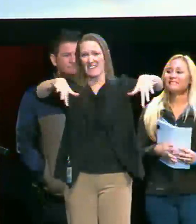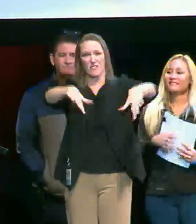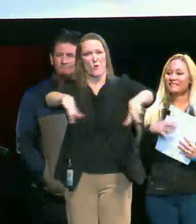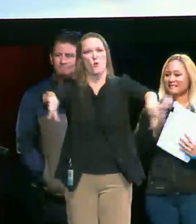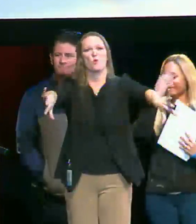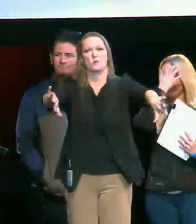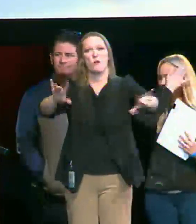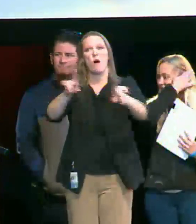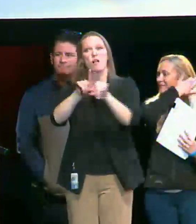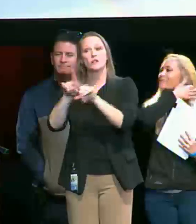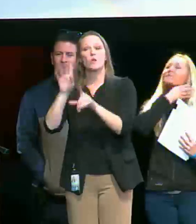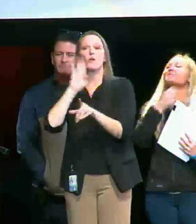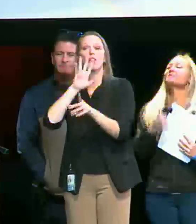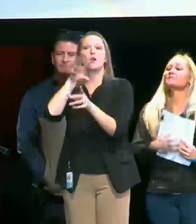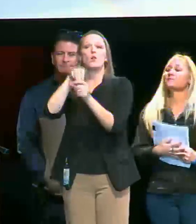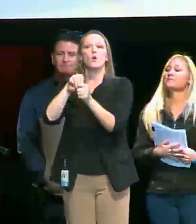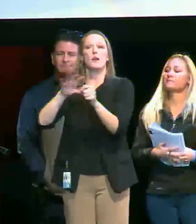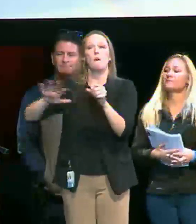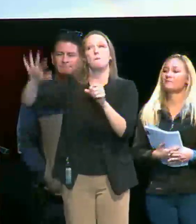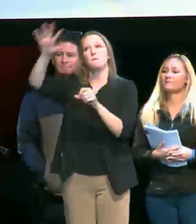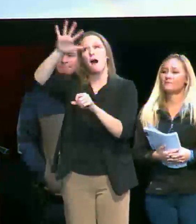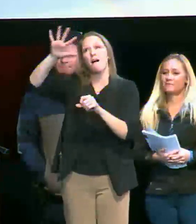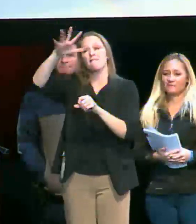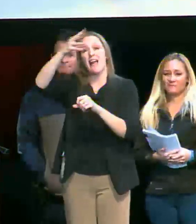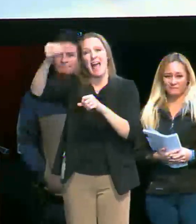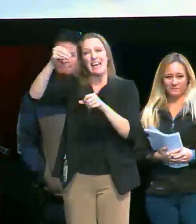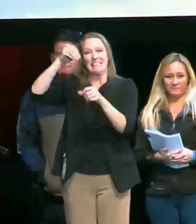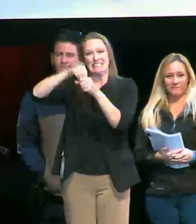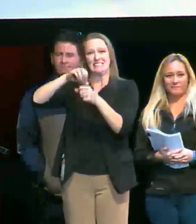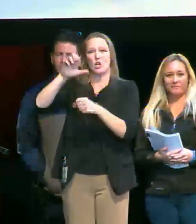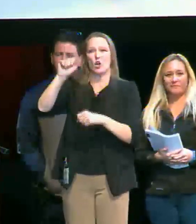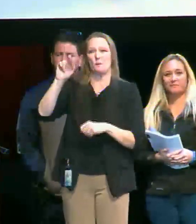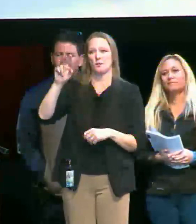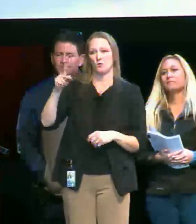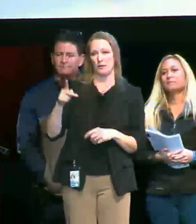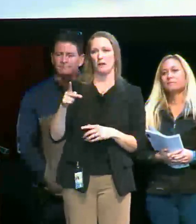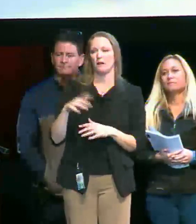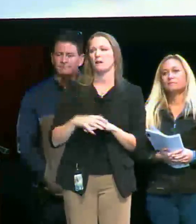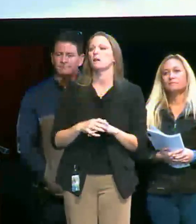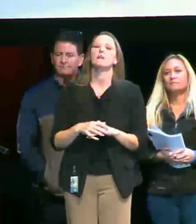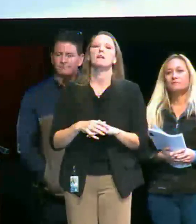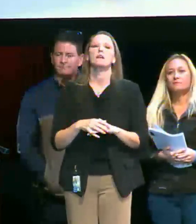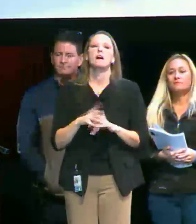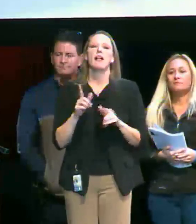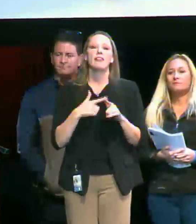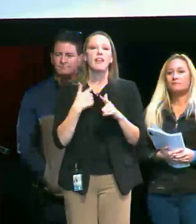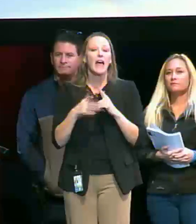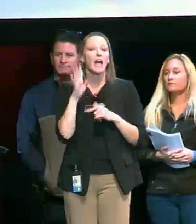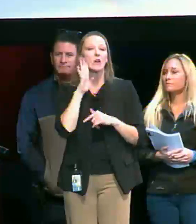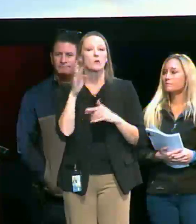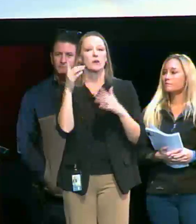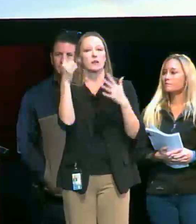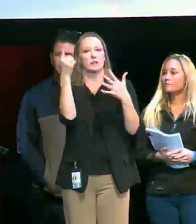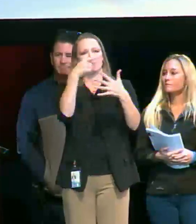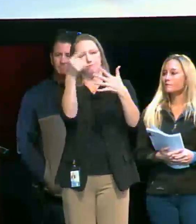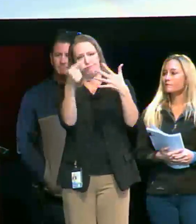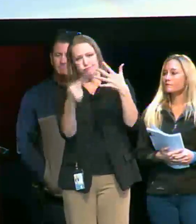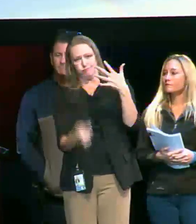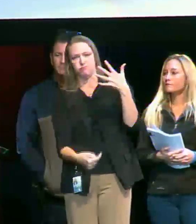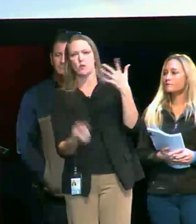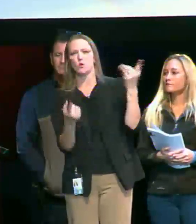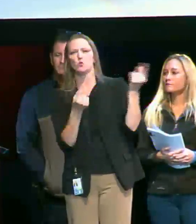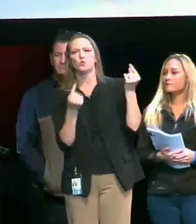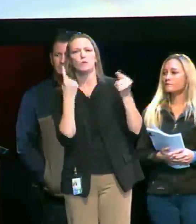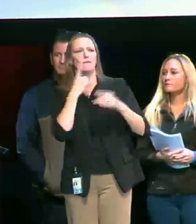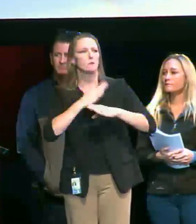and Carpinteria. Then we're going to identify the actions that you all should take to be able to protect